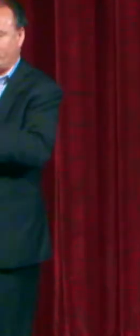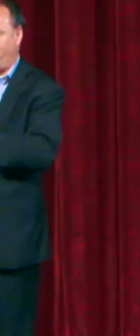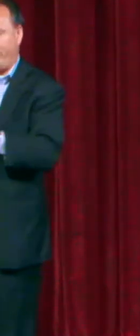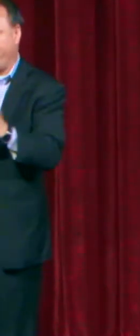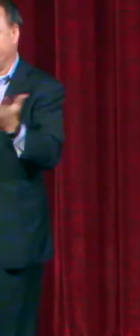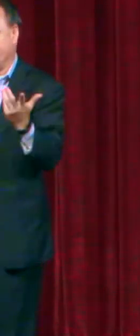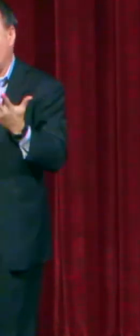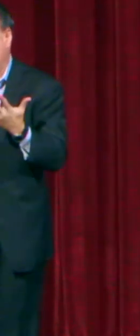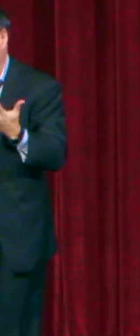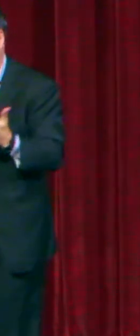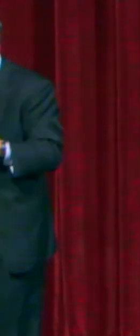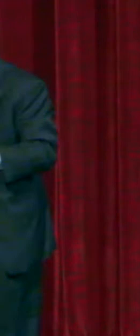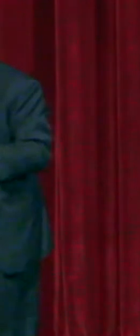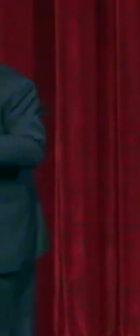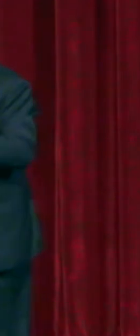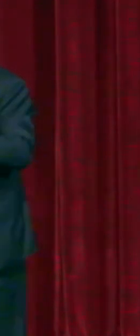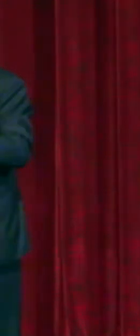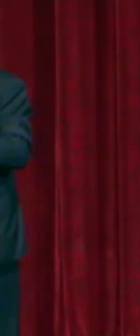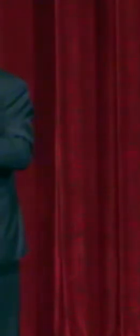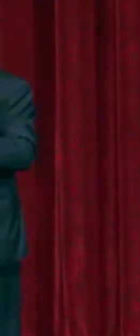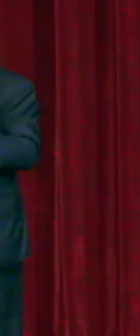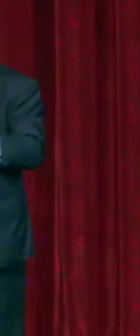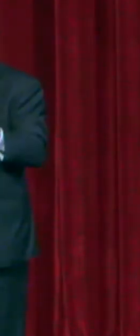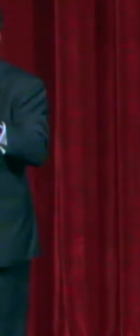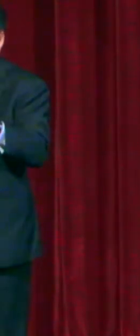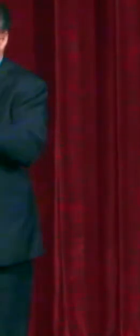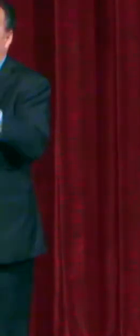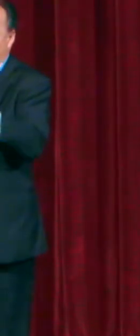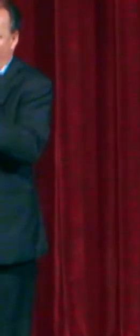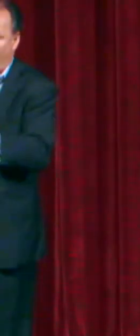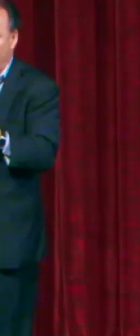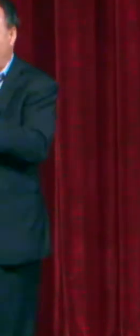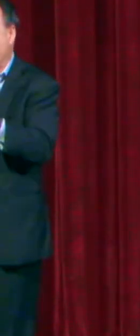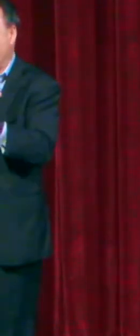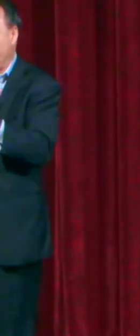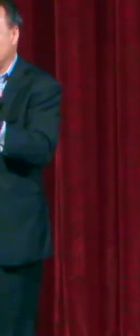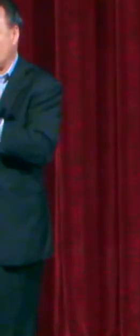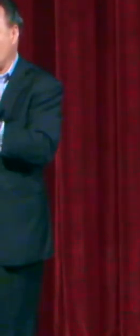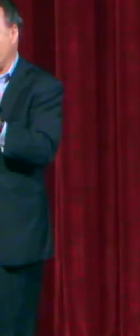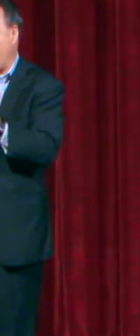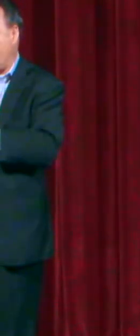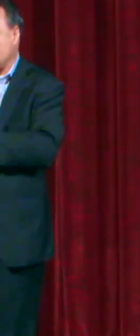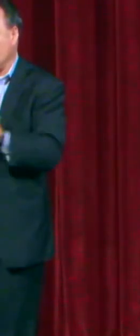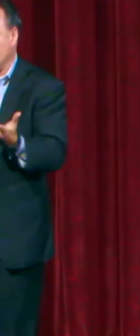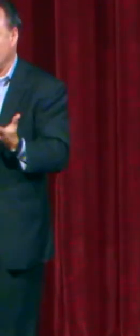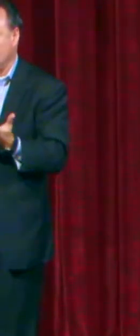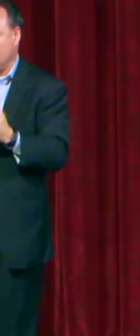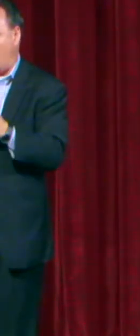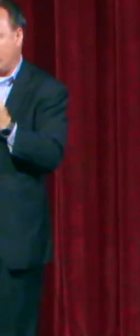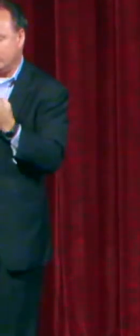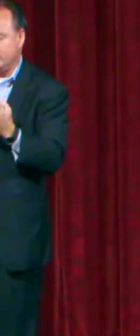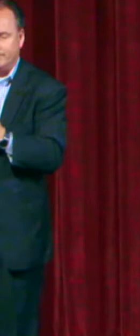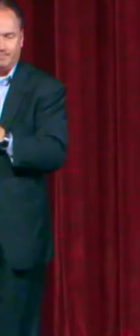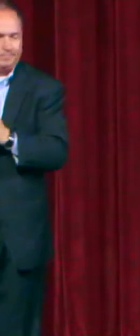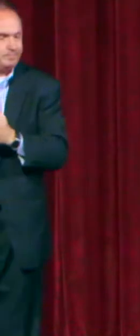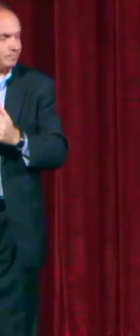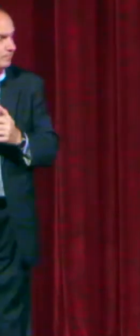but we will have them a little bit more involved as far as the options that we would have for